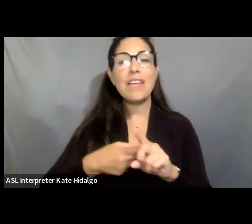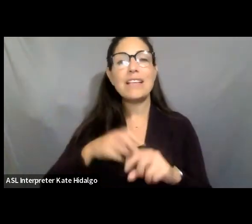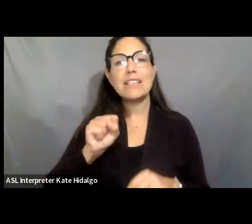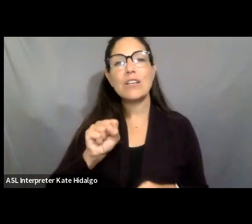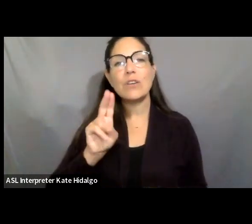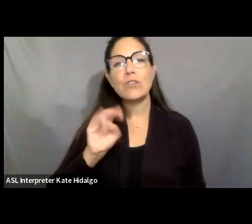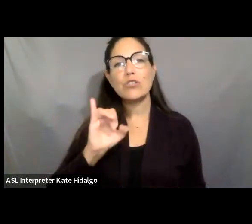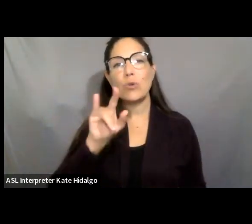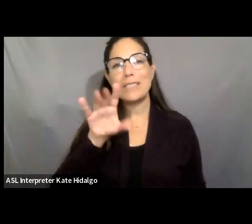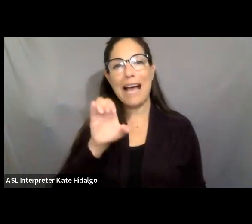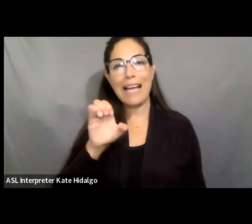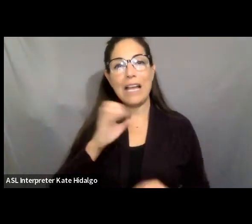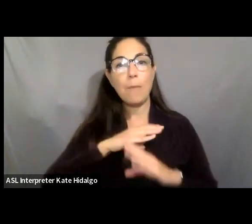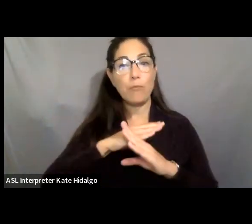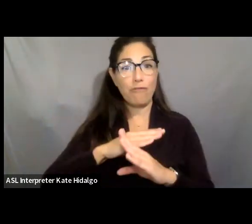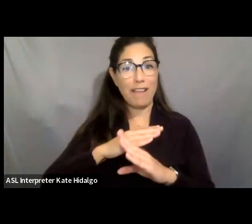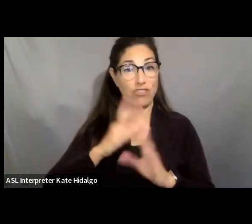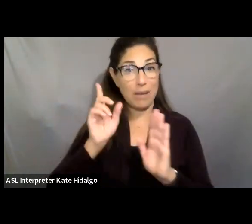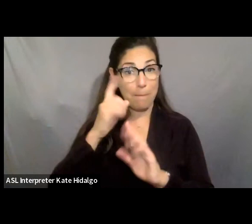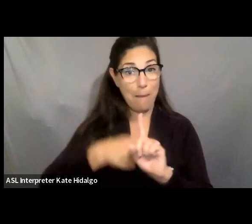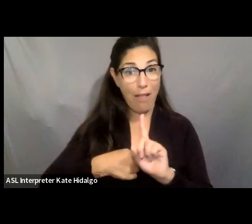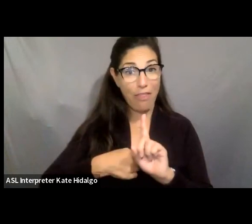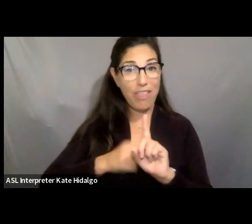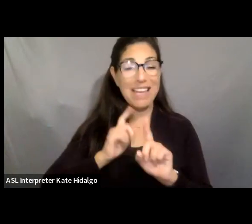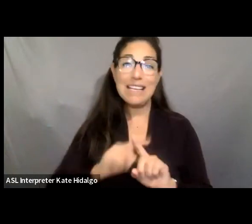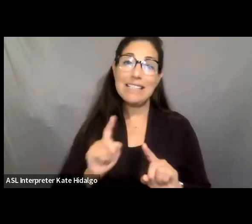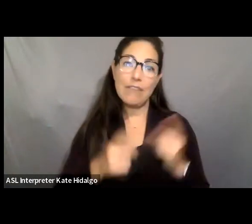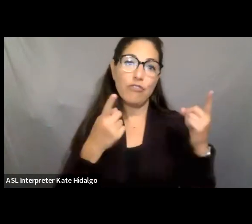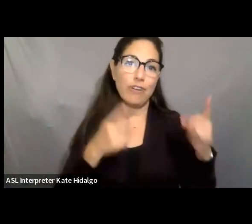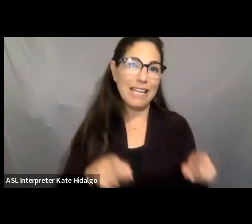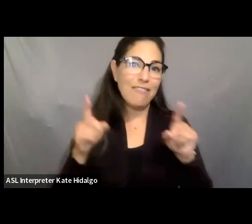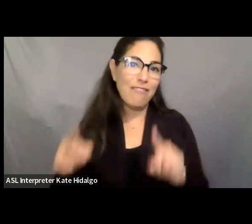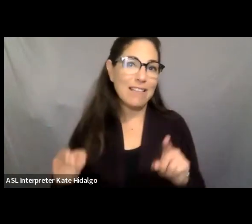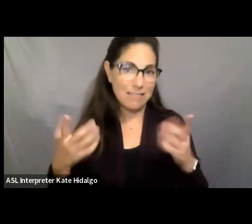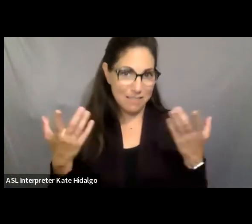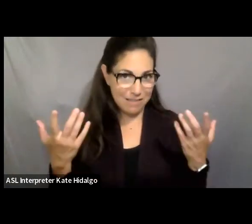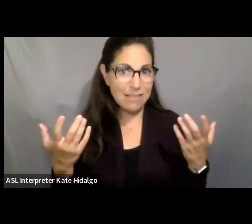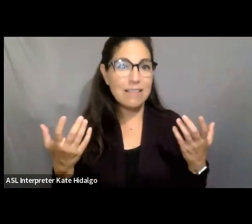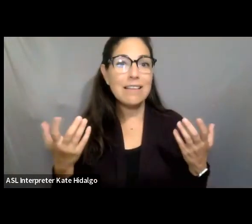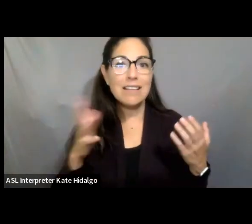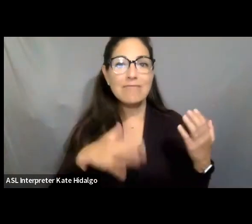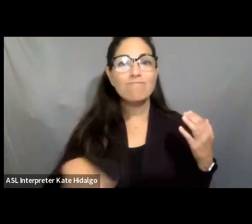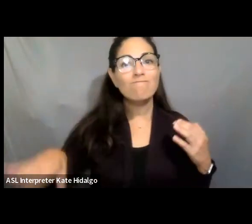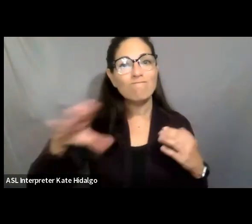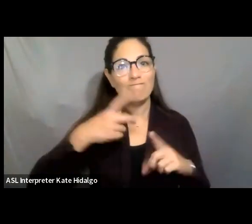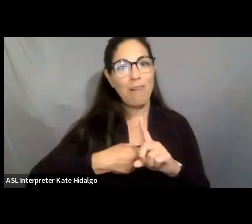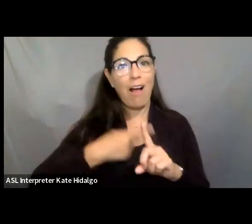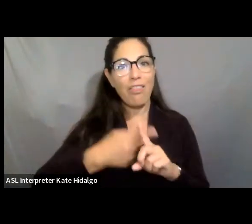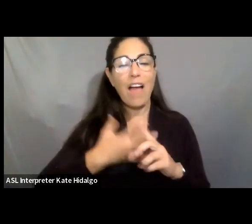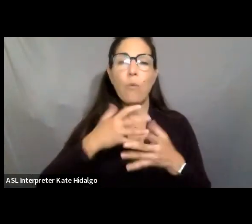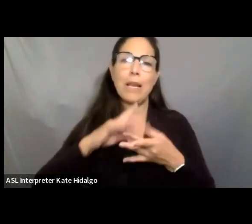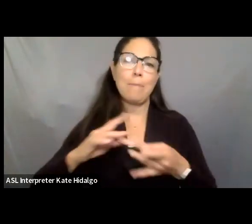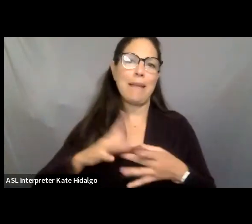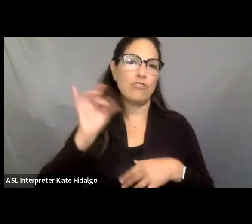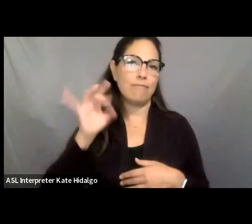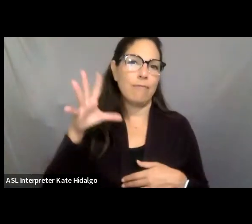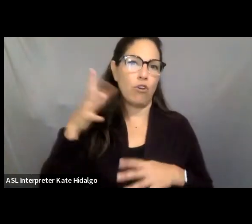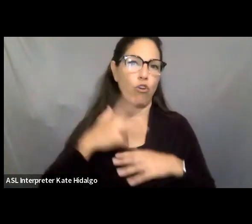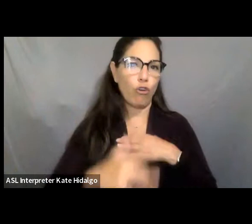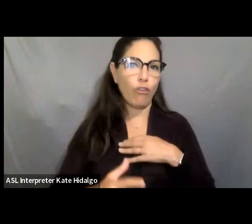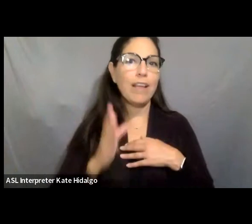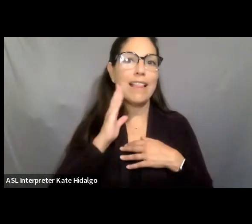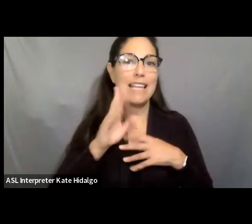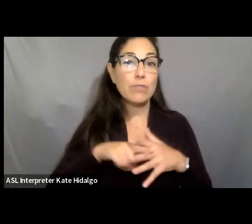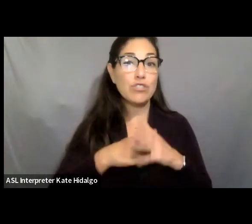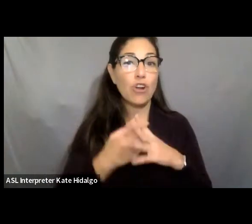Month. And so there's a lot of different events that are happening throughout the month. And I wanted to mention it early because they will be